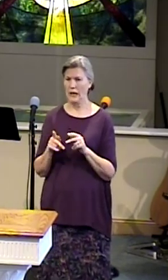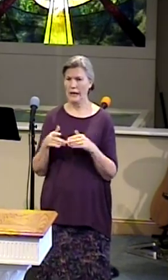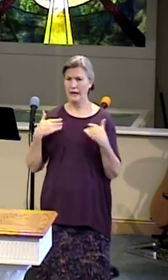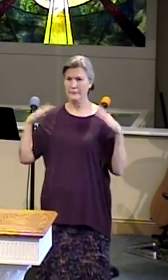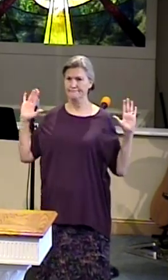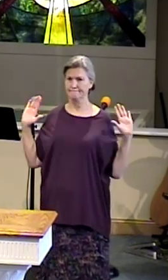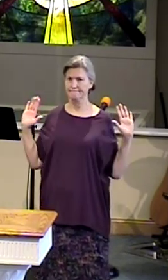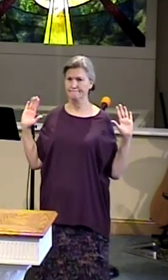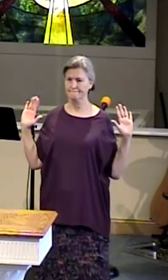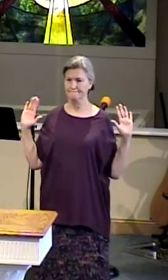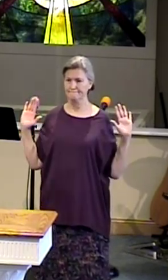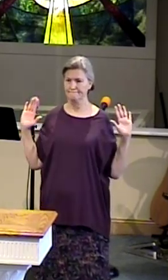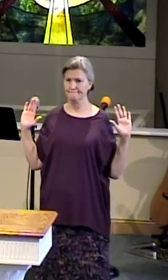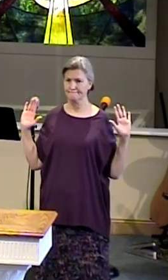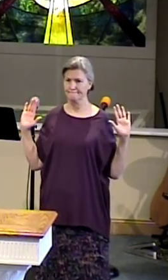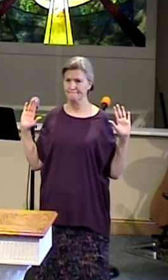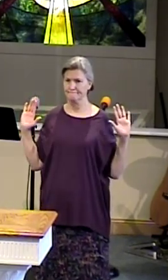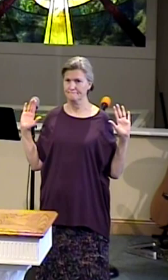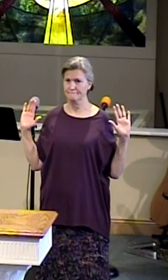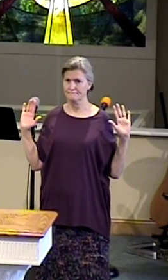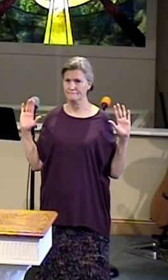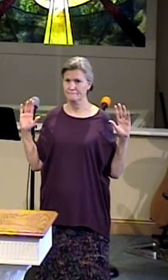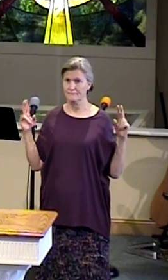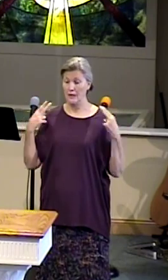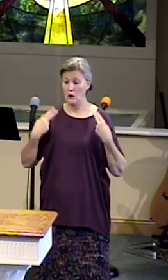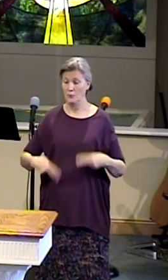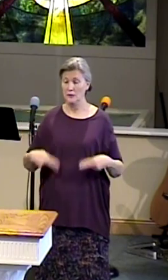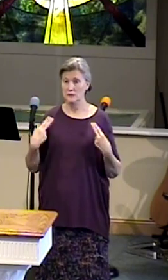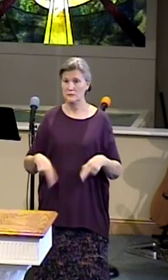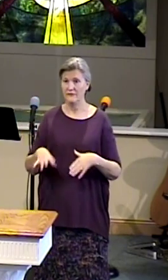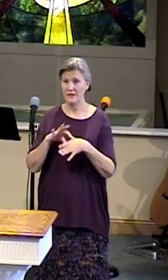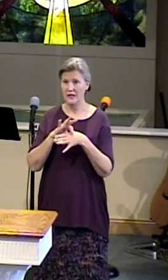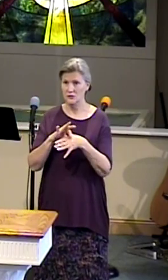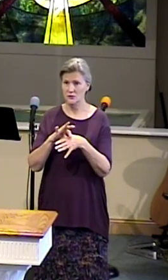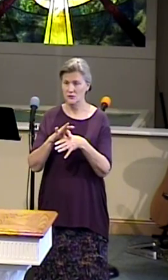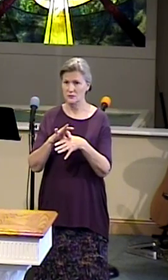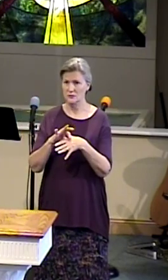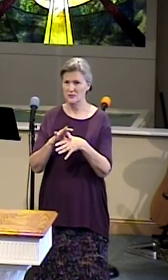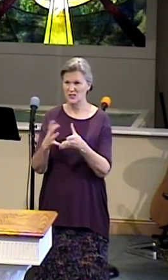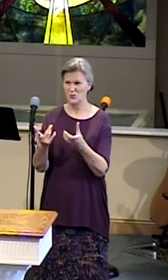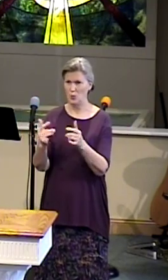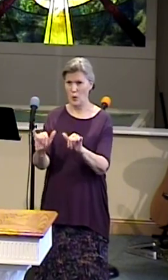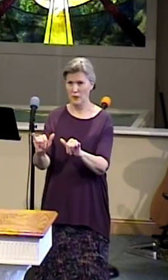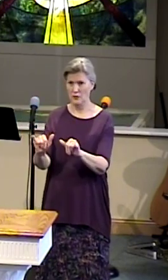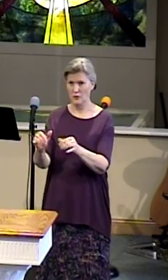in. Flesh, your flesh doesn't want it.